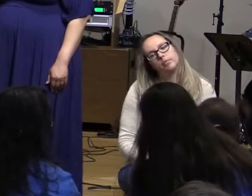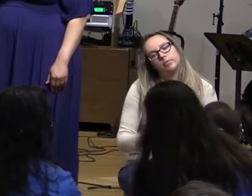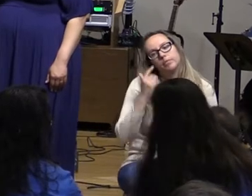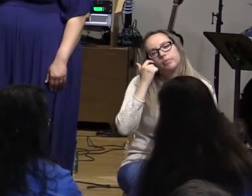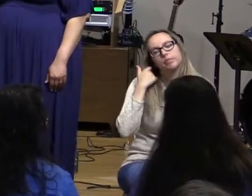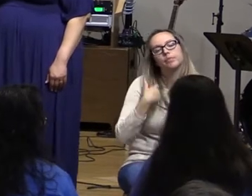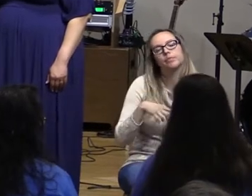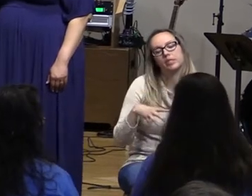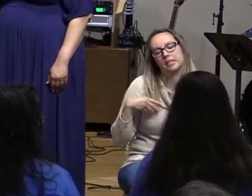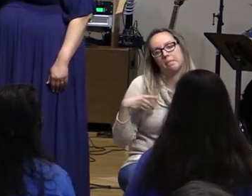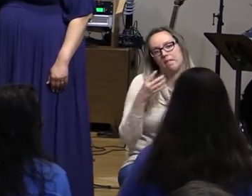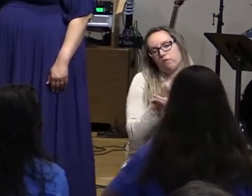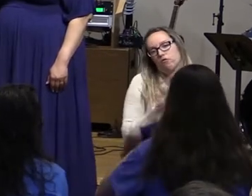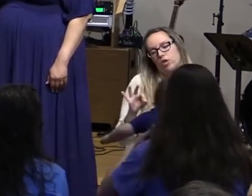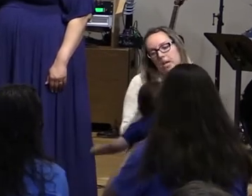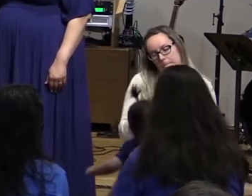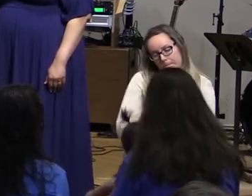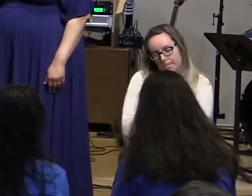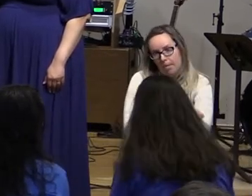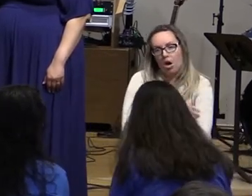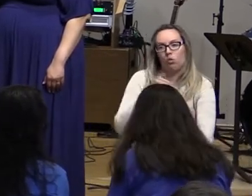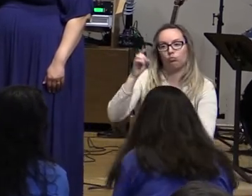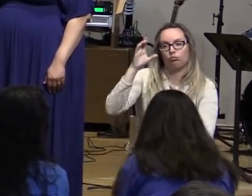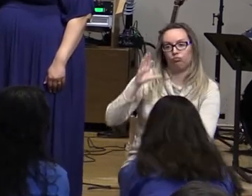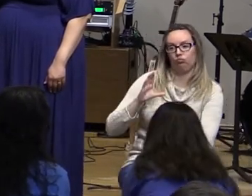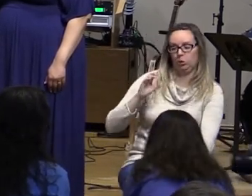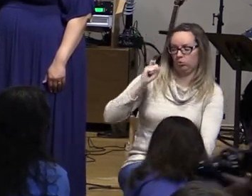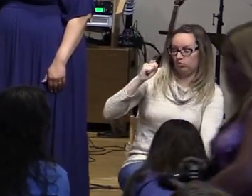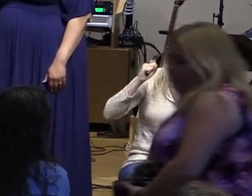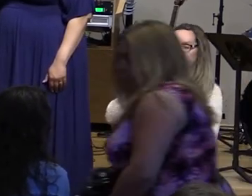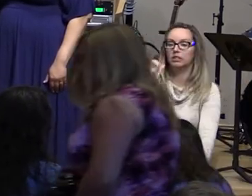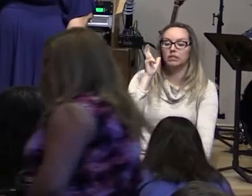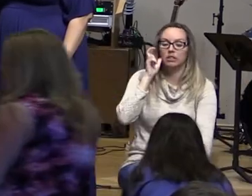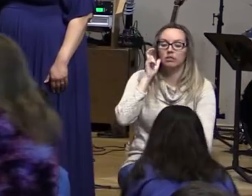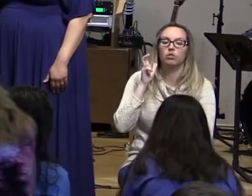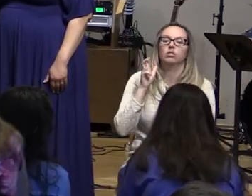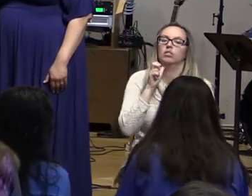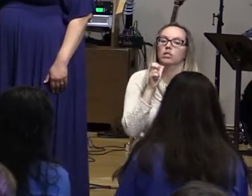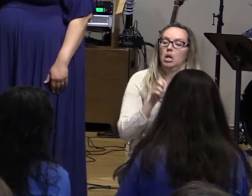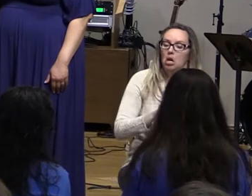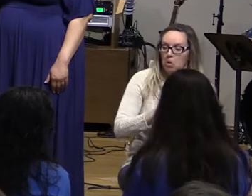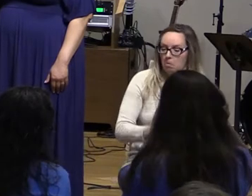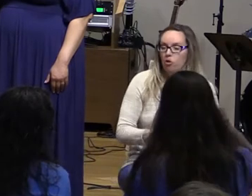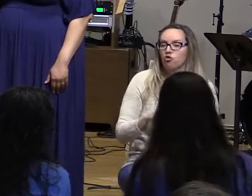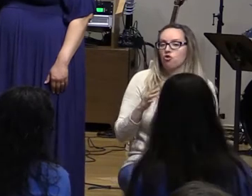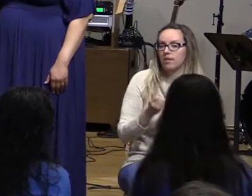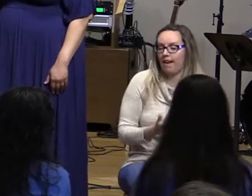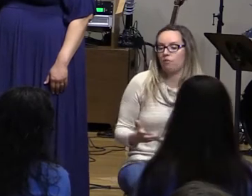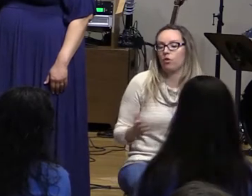Do you accept the freedom and power that God gives you to resist evil, injustice, and oppression